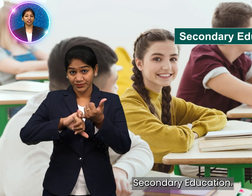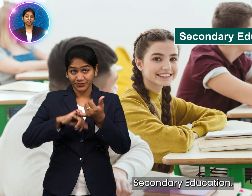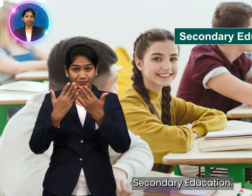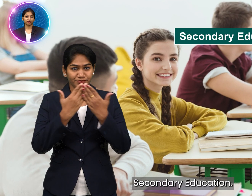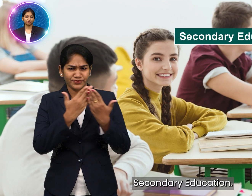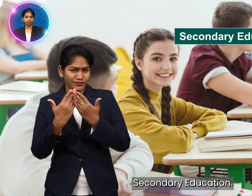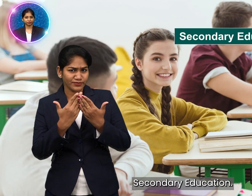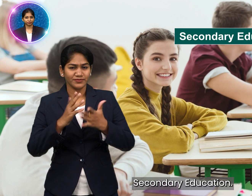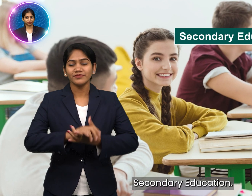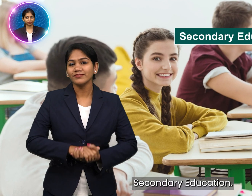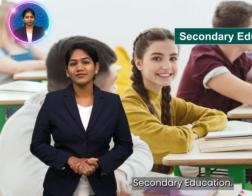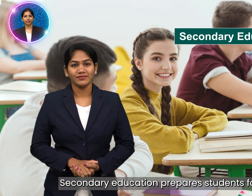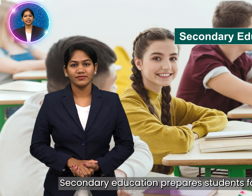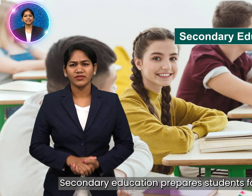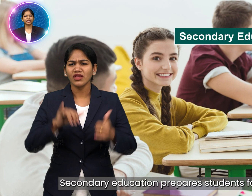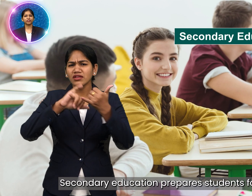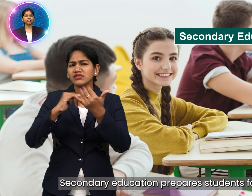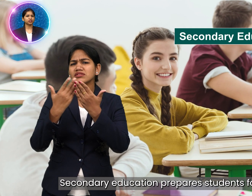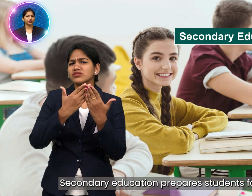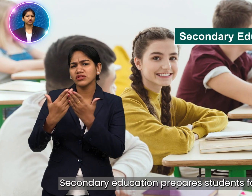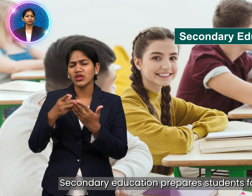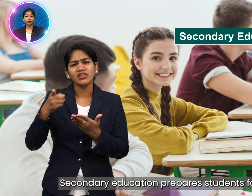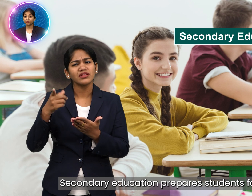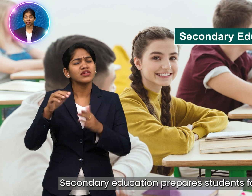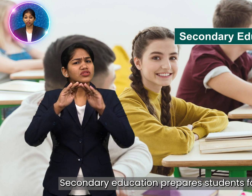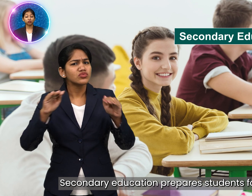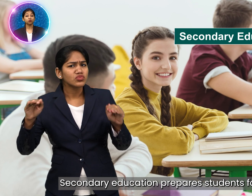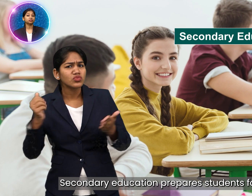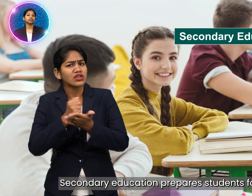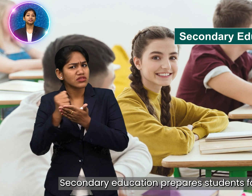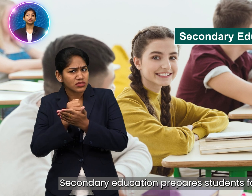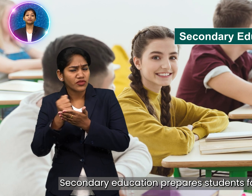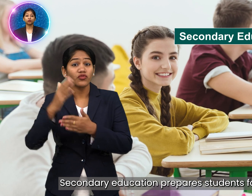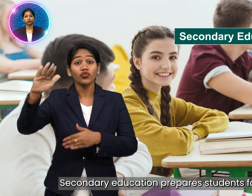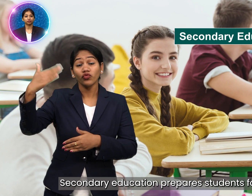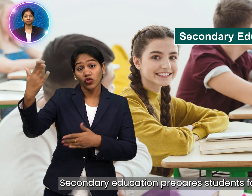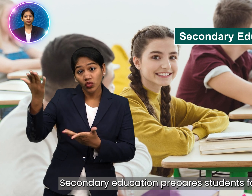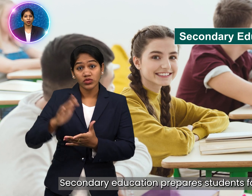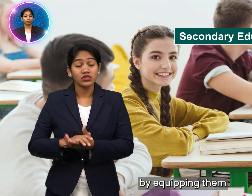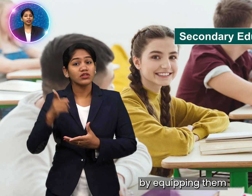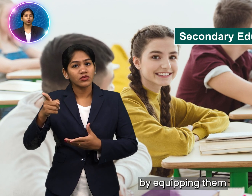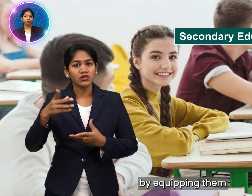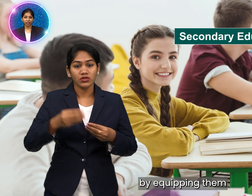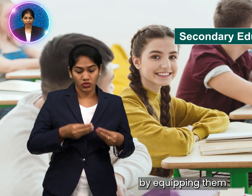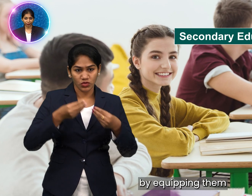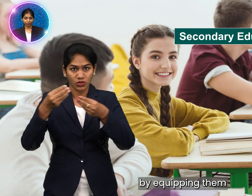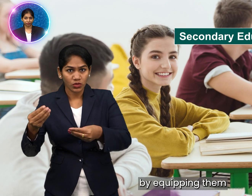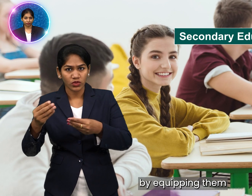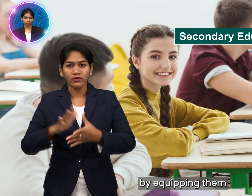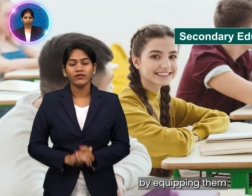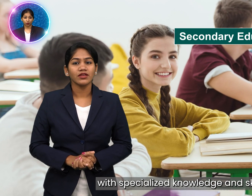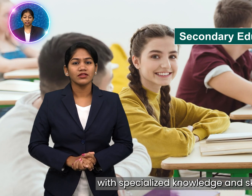Secondary education. Secondary education prepares students for the future by equipping